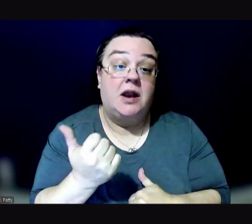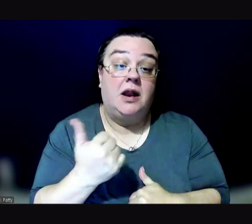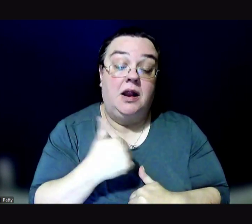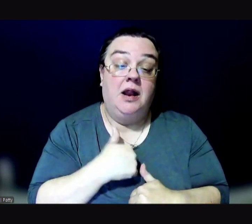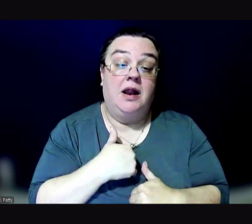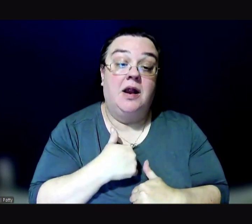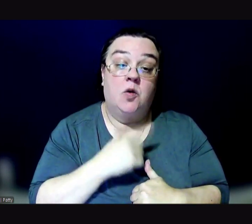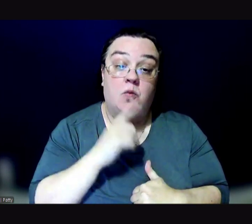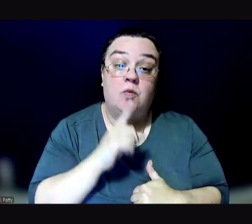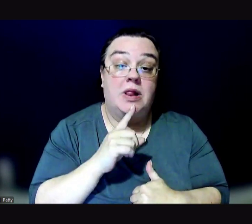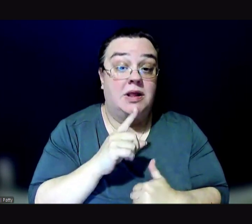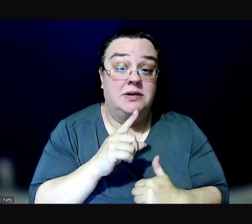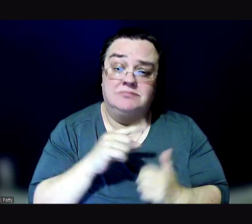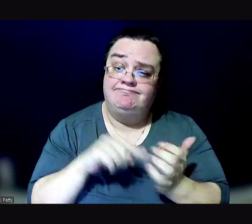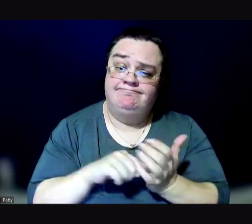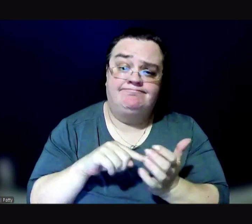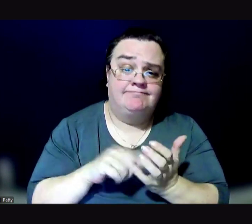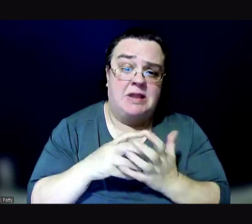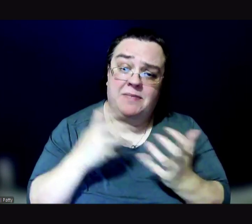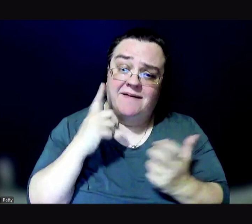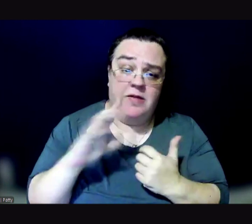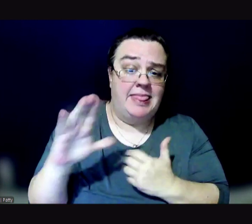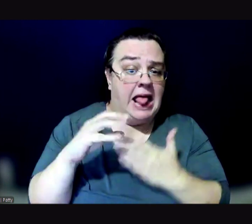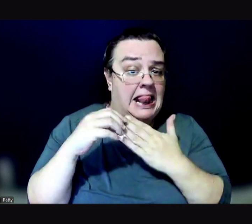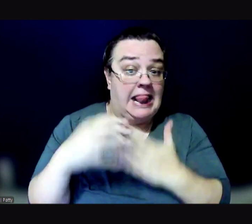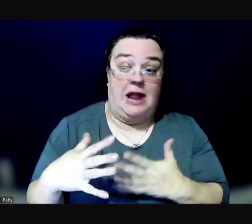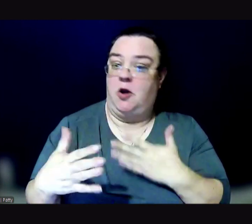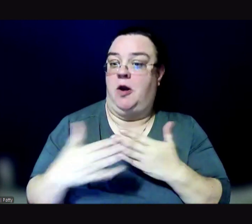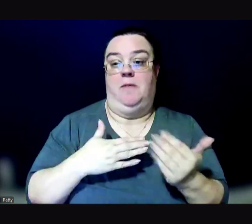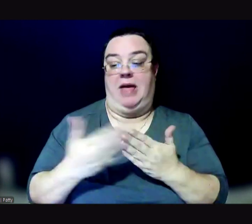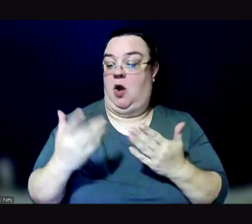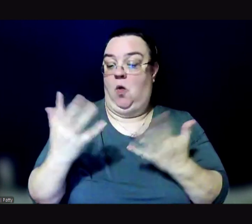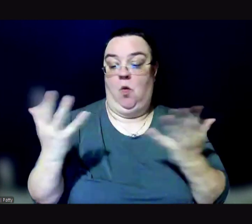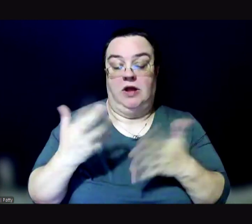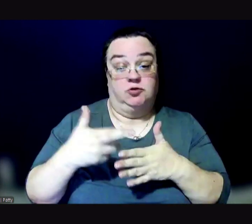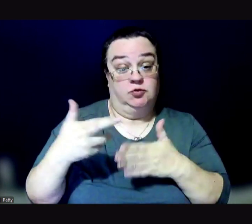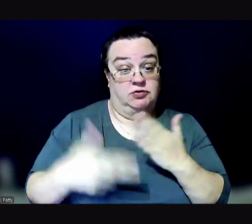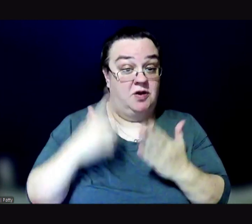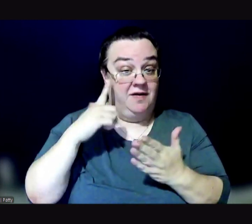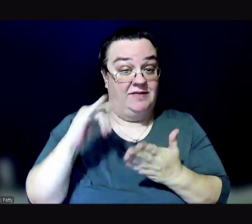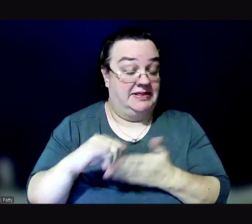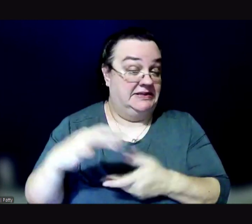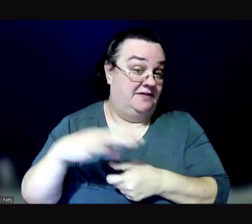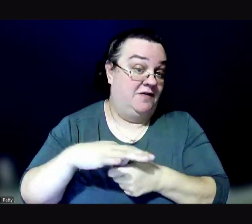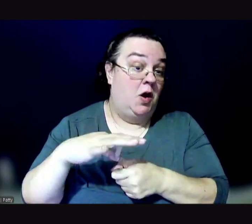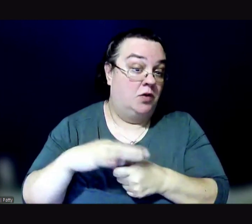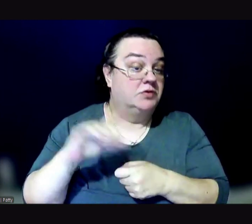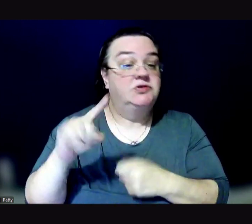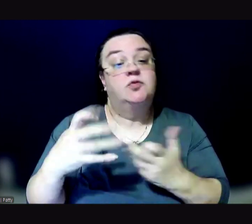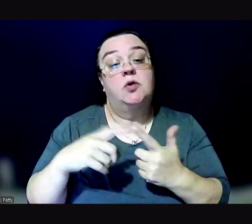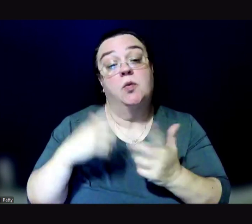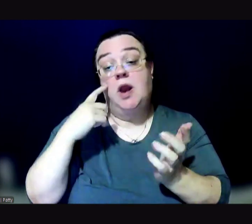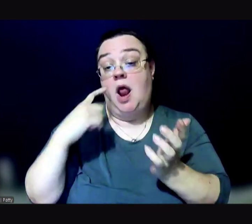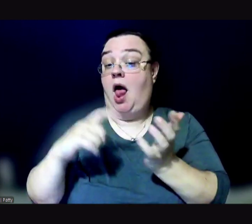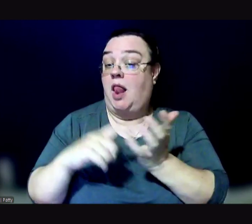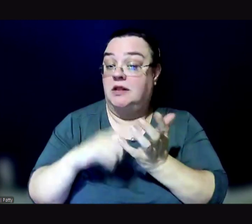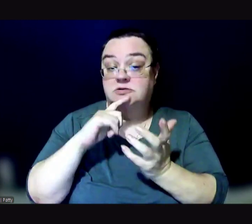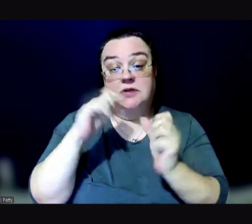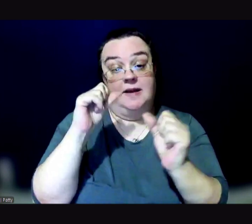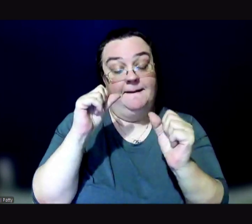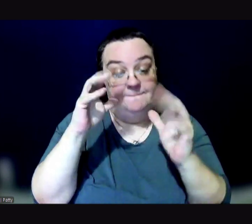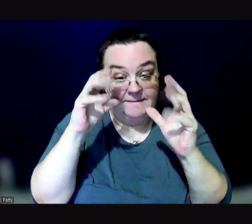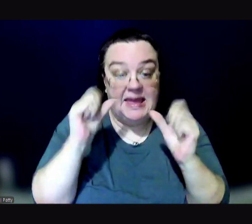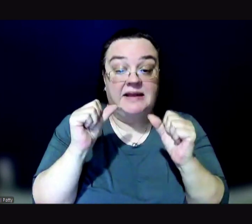indebted to their leadership, no matter how this vote turns out, and want to acknowledge just the amazing paths that they